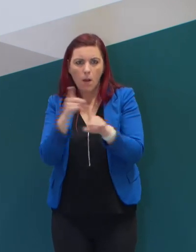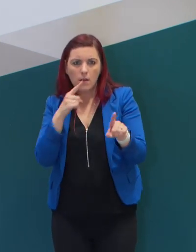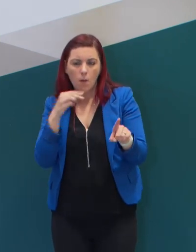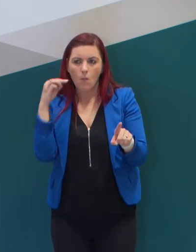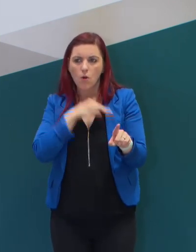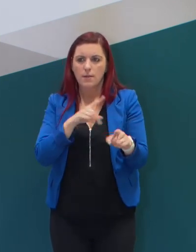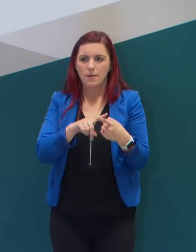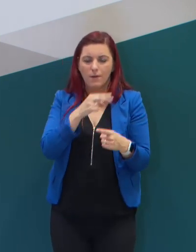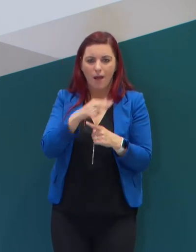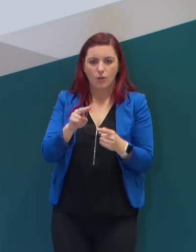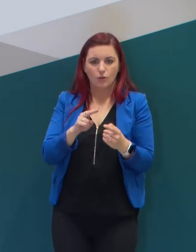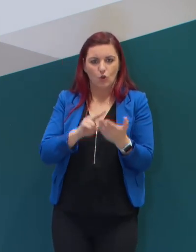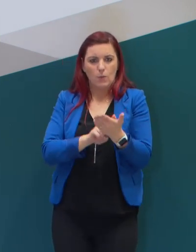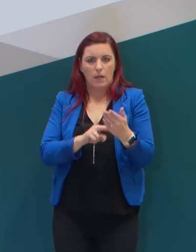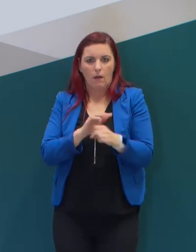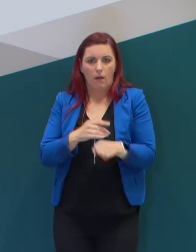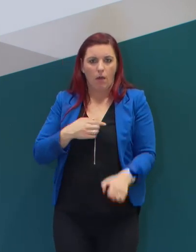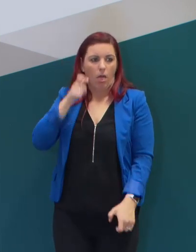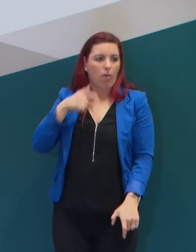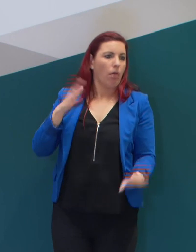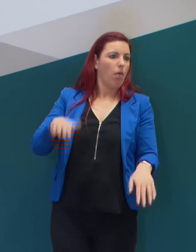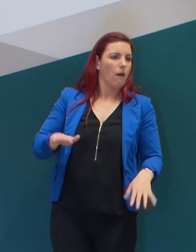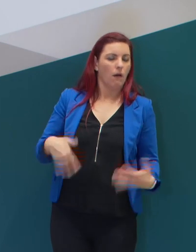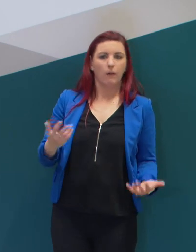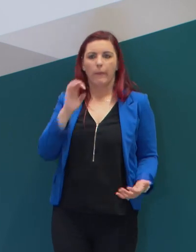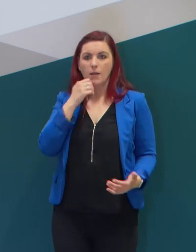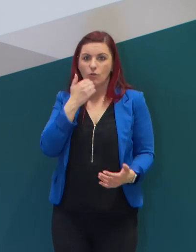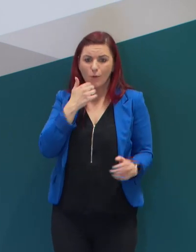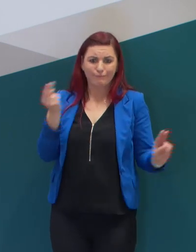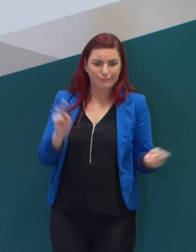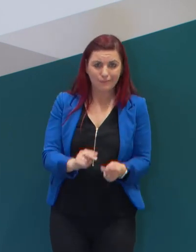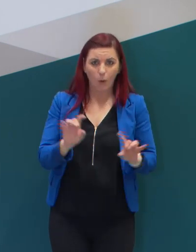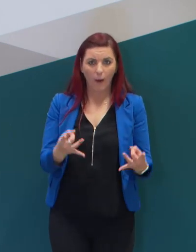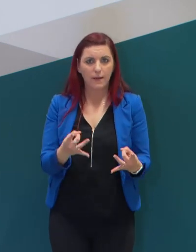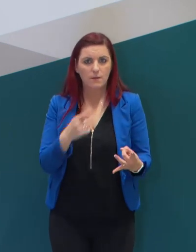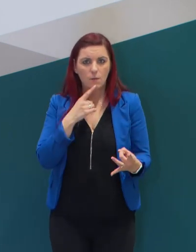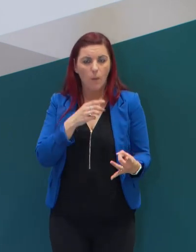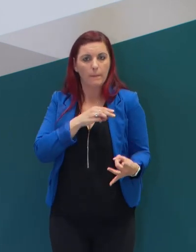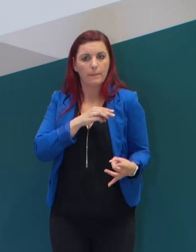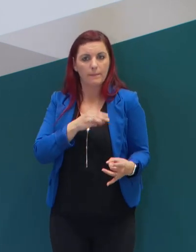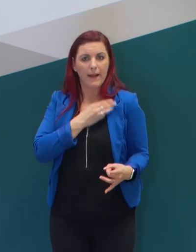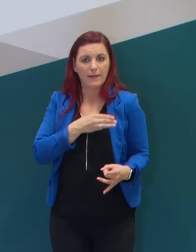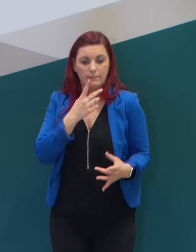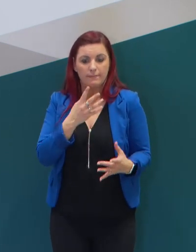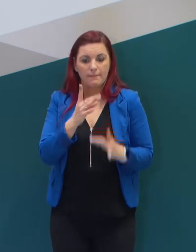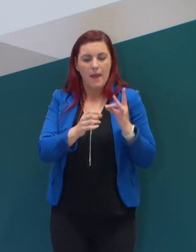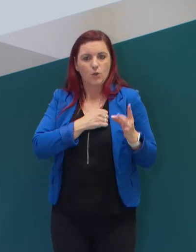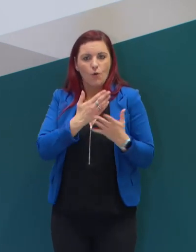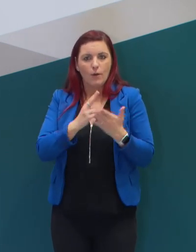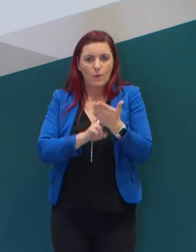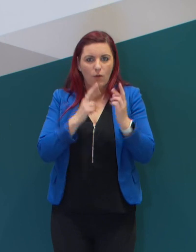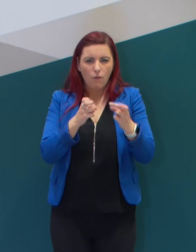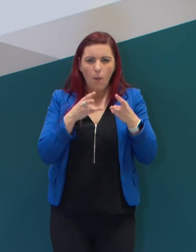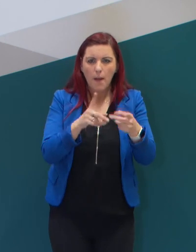using them inappropriately because that will deplete our stocks. But we still have batches coming through until we reach